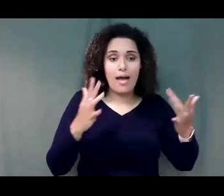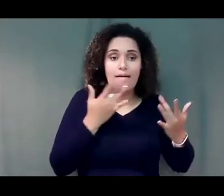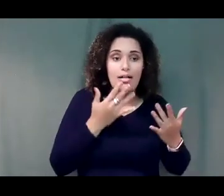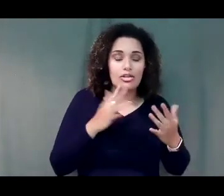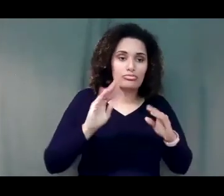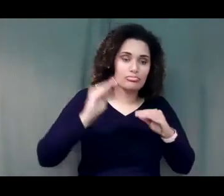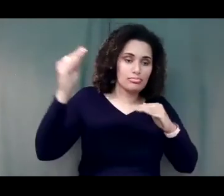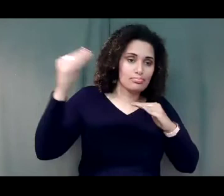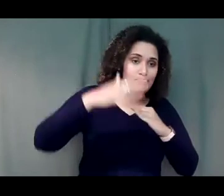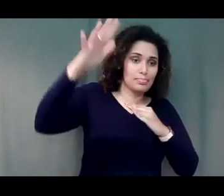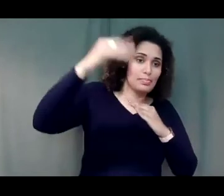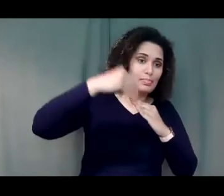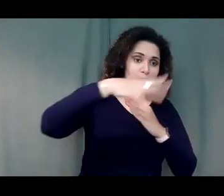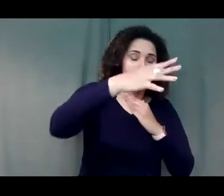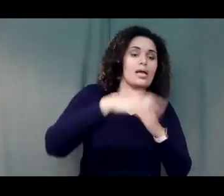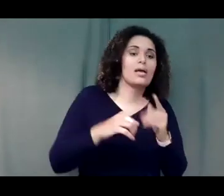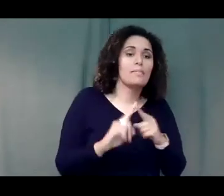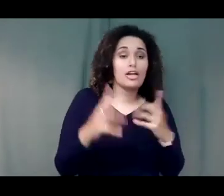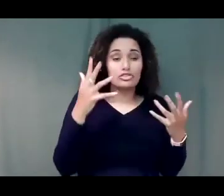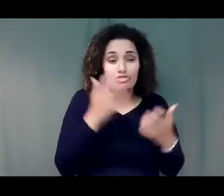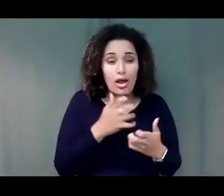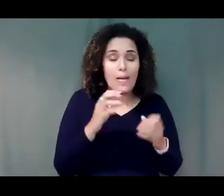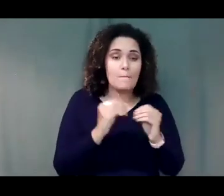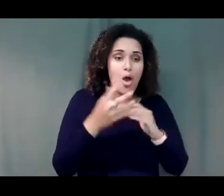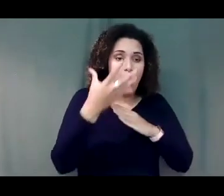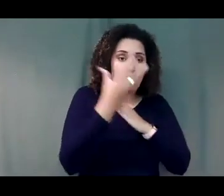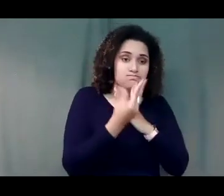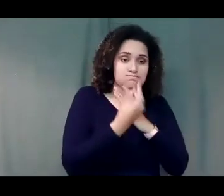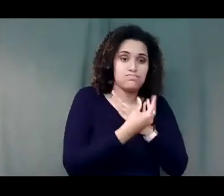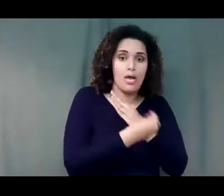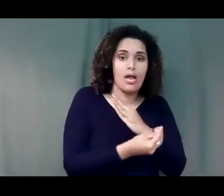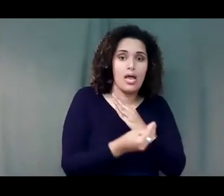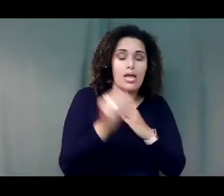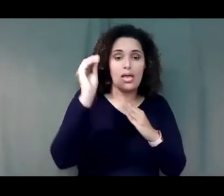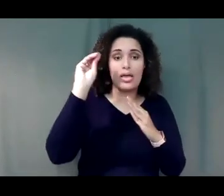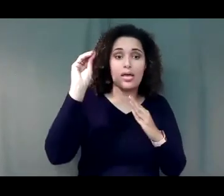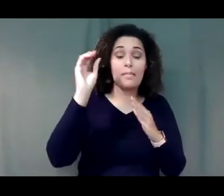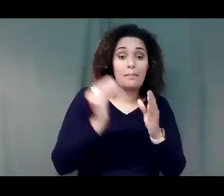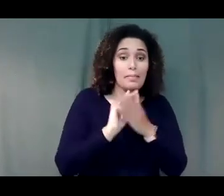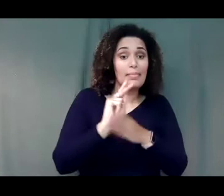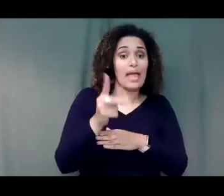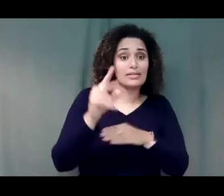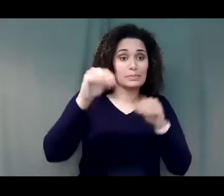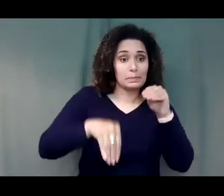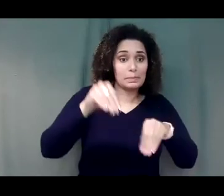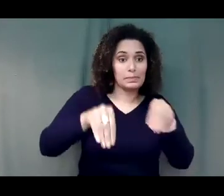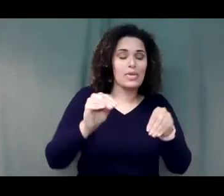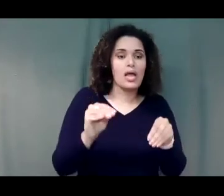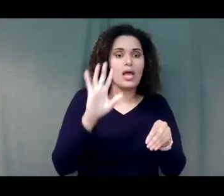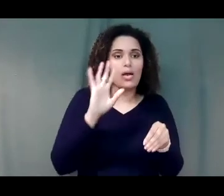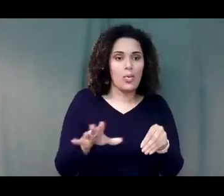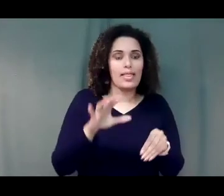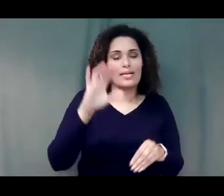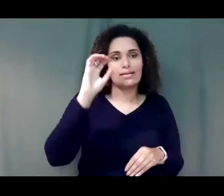more, but the darker it is, the more it absorbs. When you put plants up there, it cuts that to zero. The plants absorb all of the